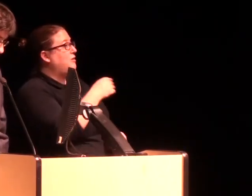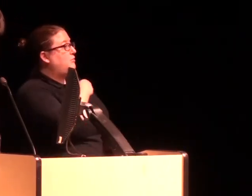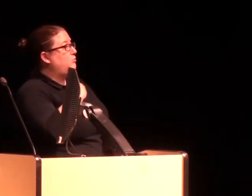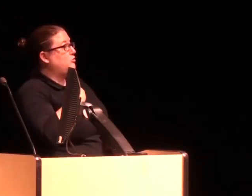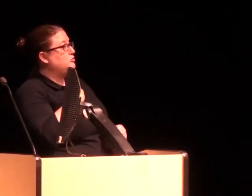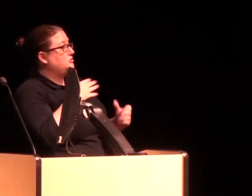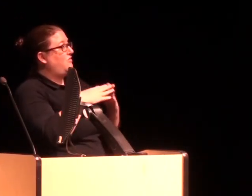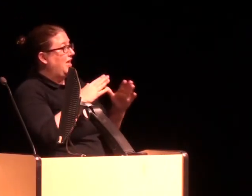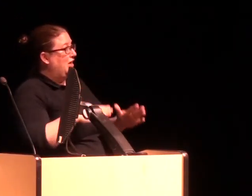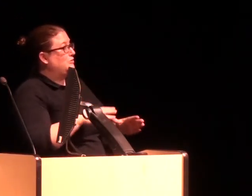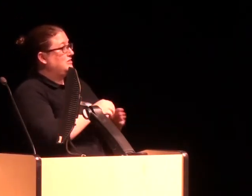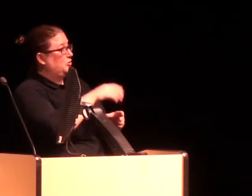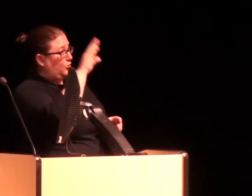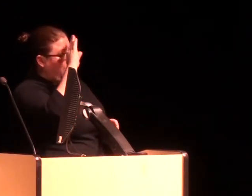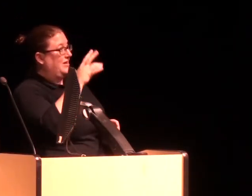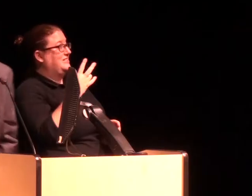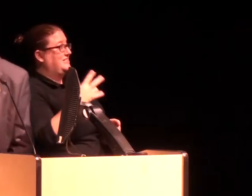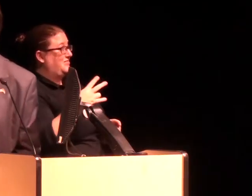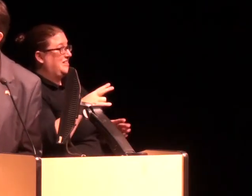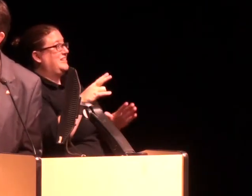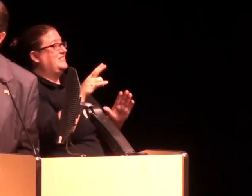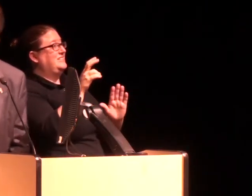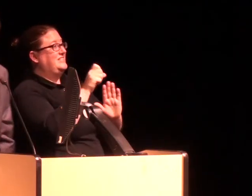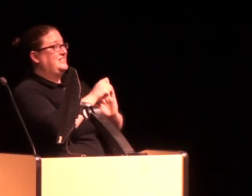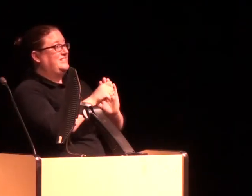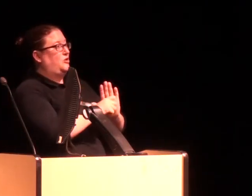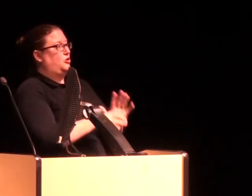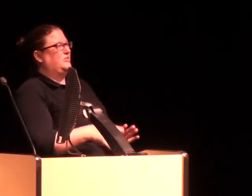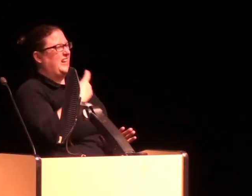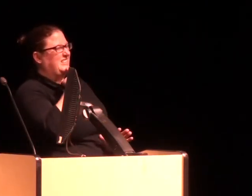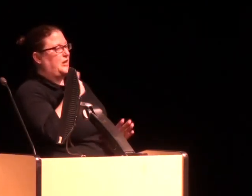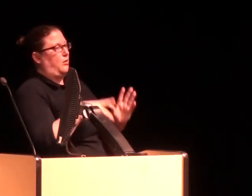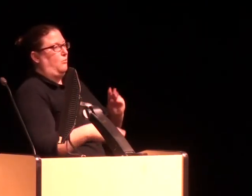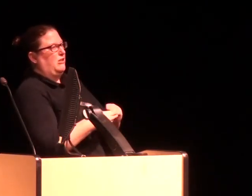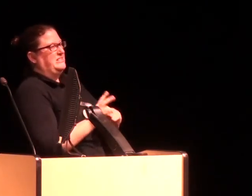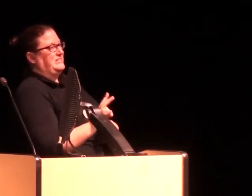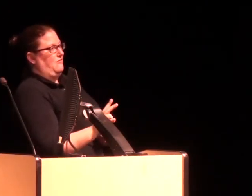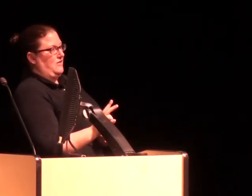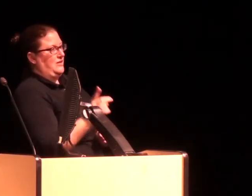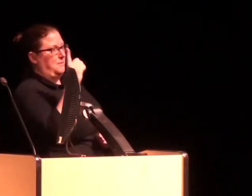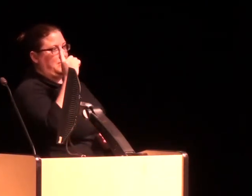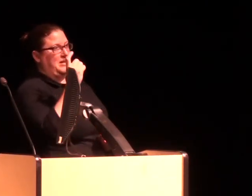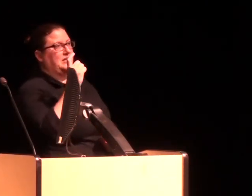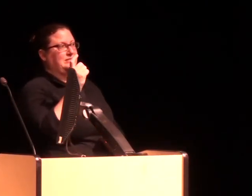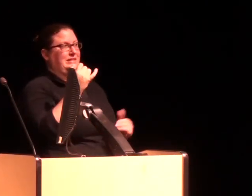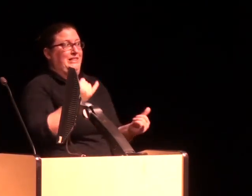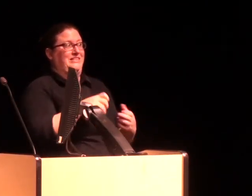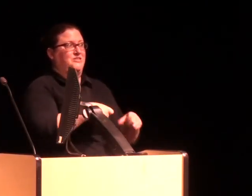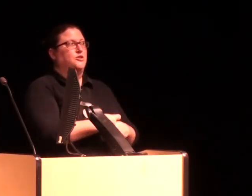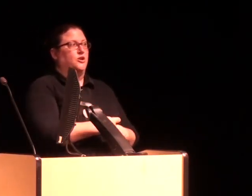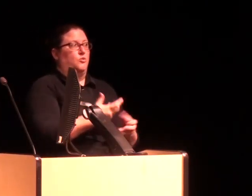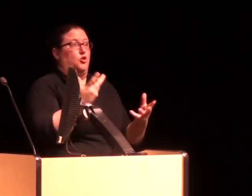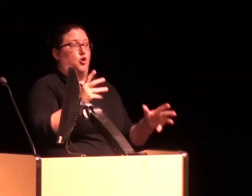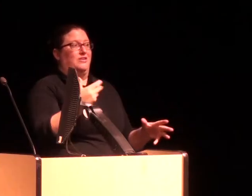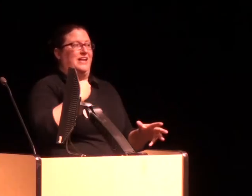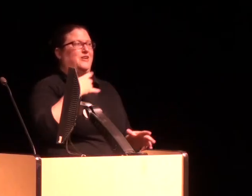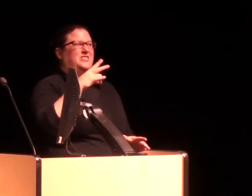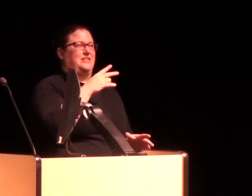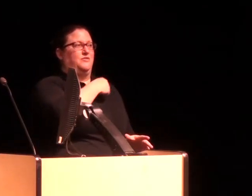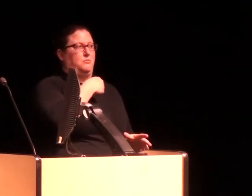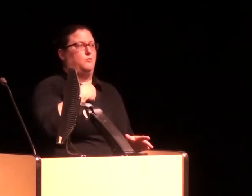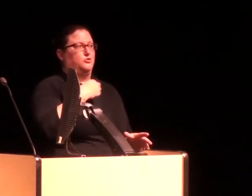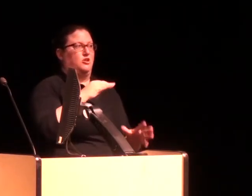Cuba and 17 senators. And I put plus 7 because this year we already received 7 members